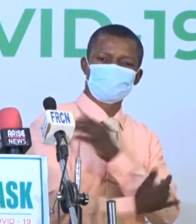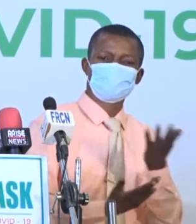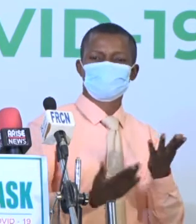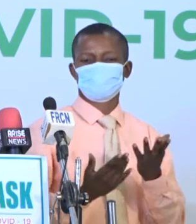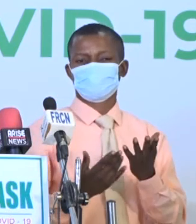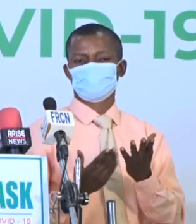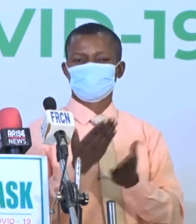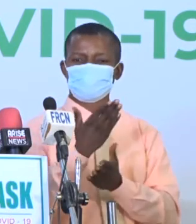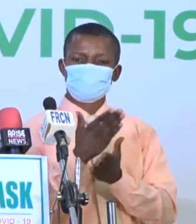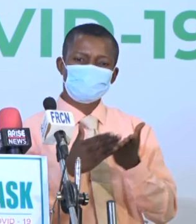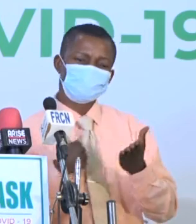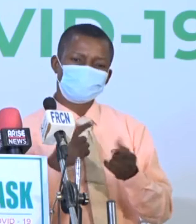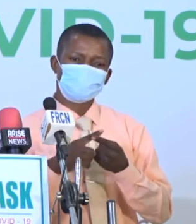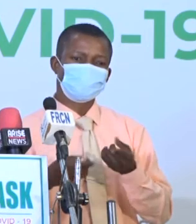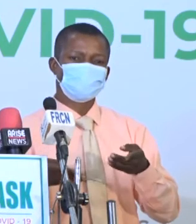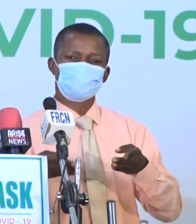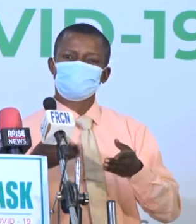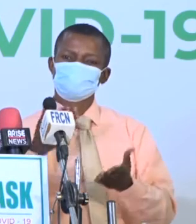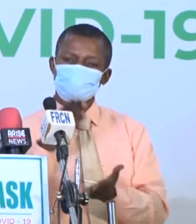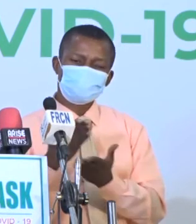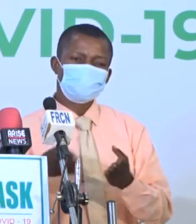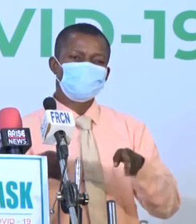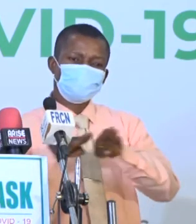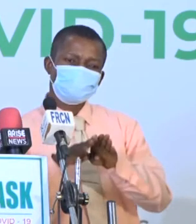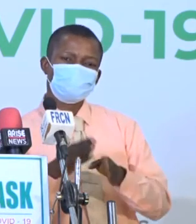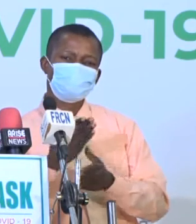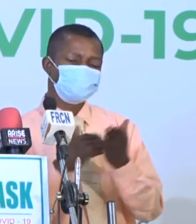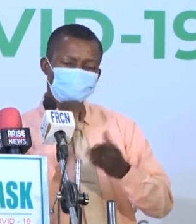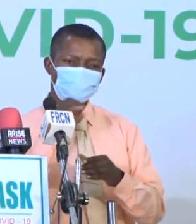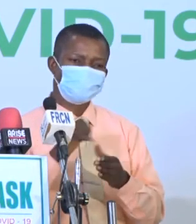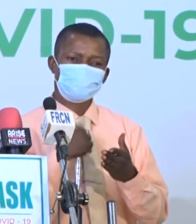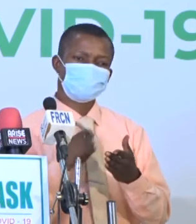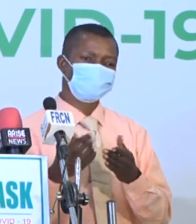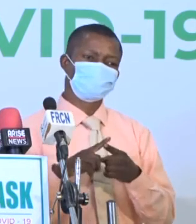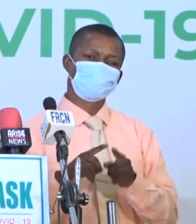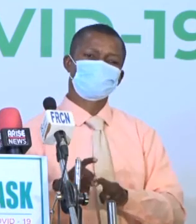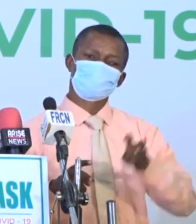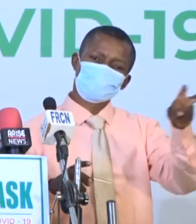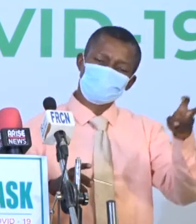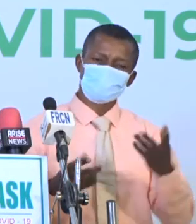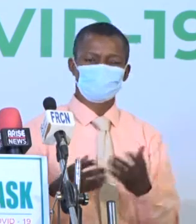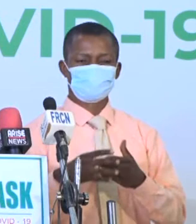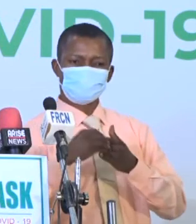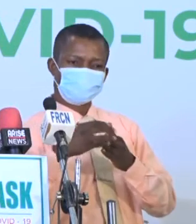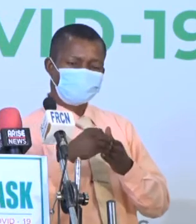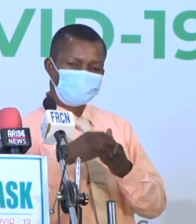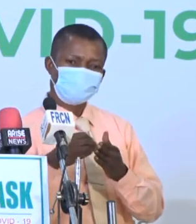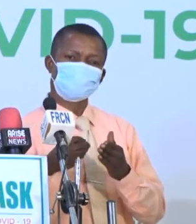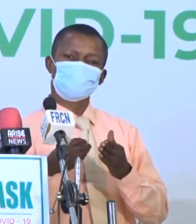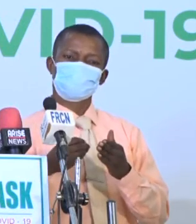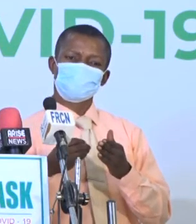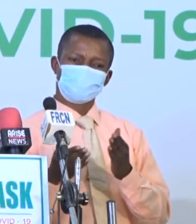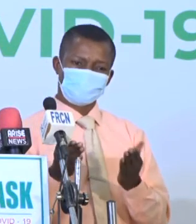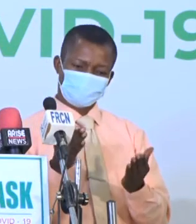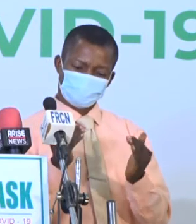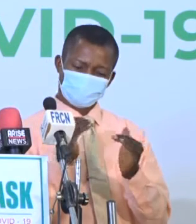they don't even have slots to take their aircrafts out. And the dollar rate has gone up. They